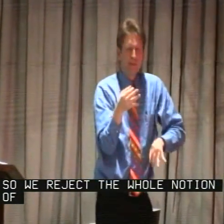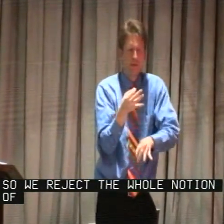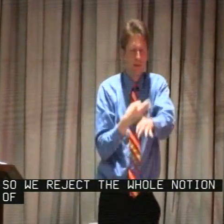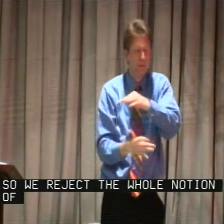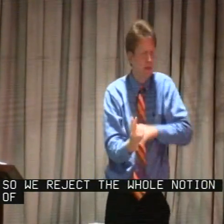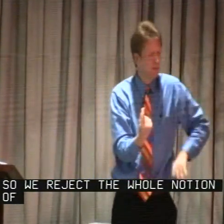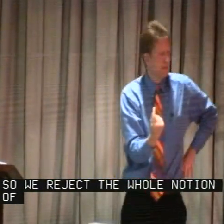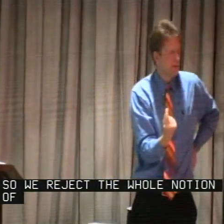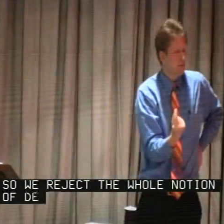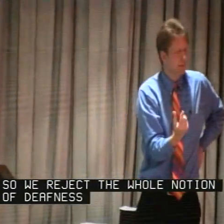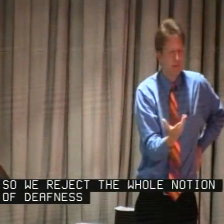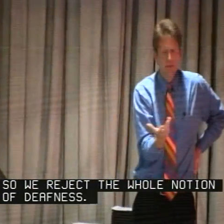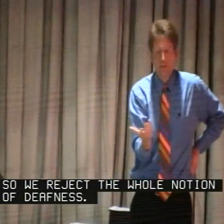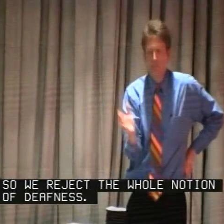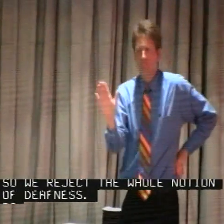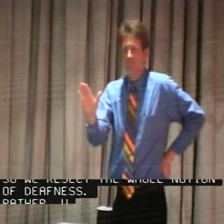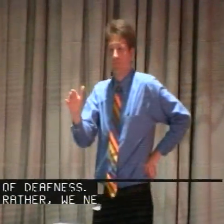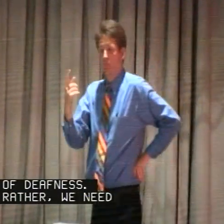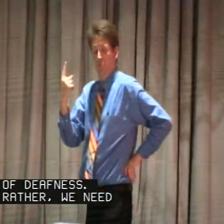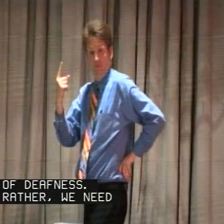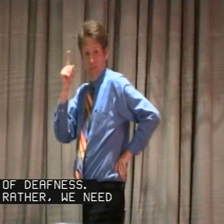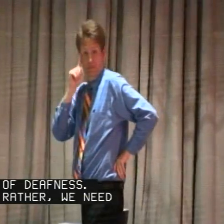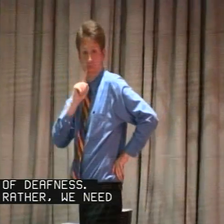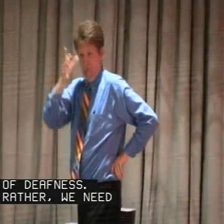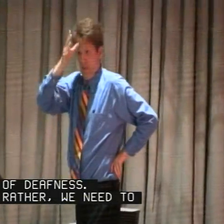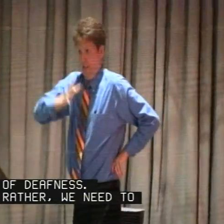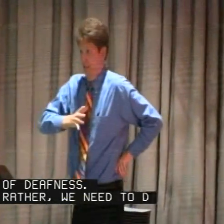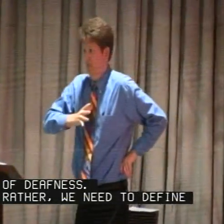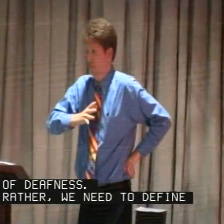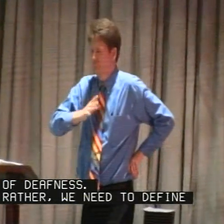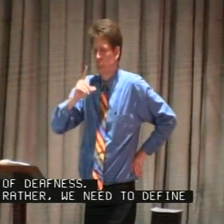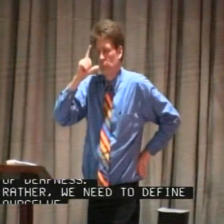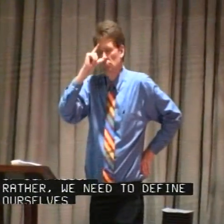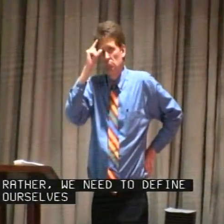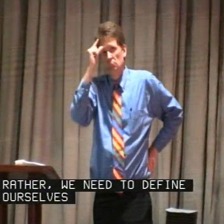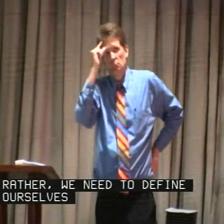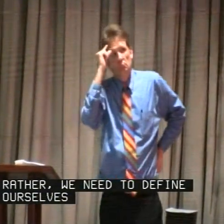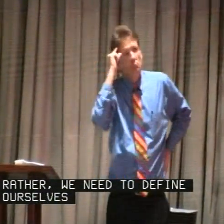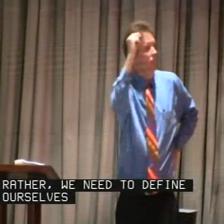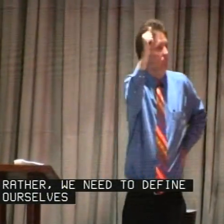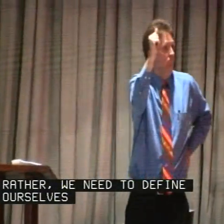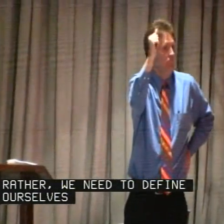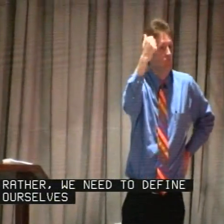we need to define ourselves differently. There was a brilliant deaf man